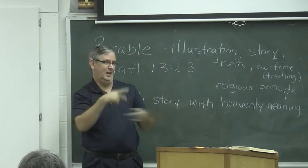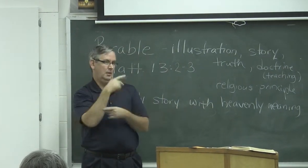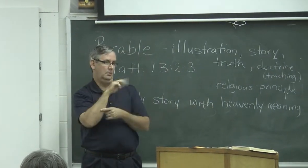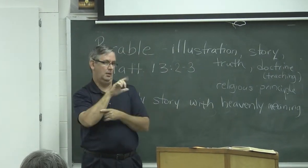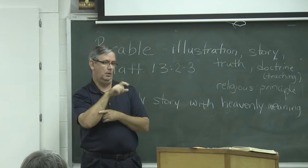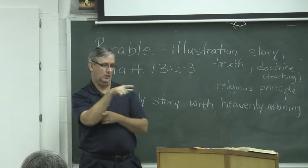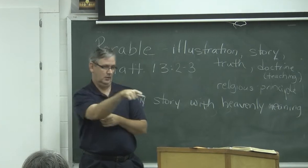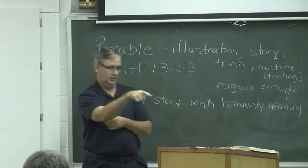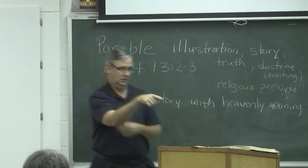parable.